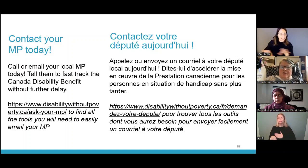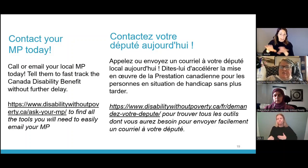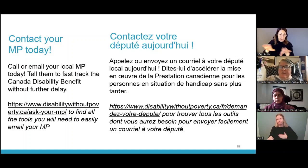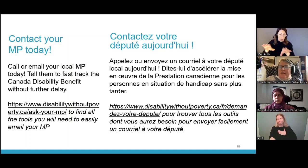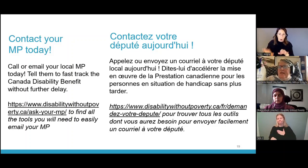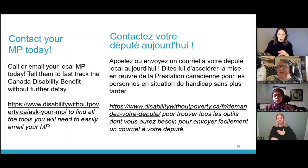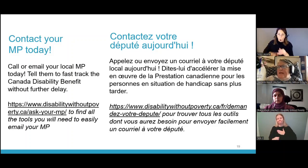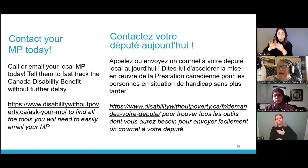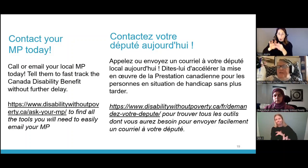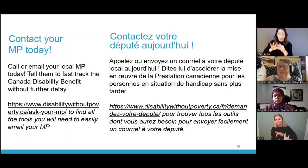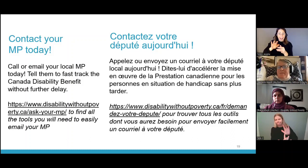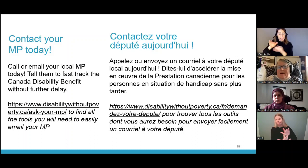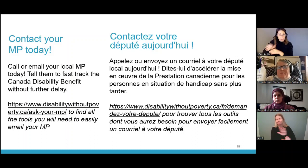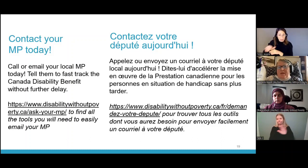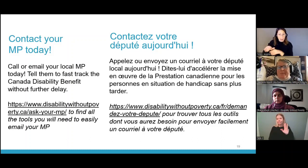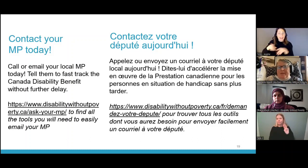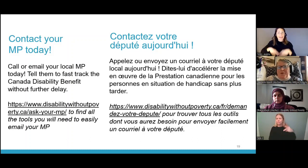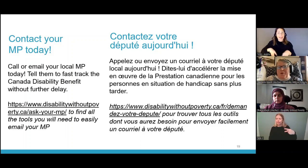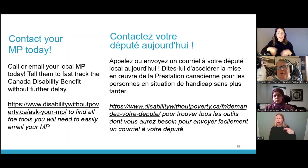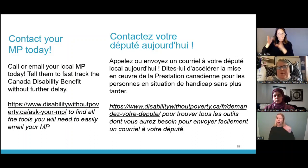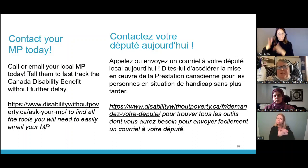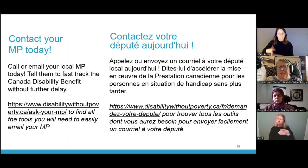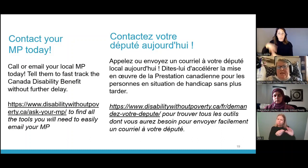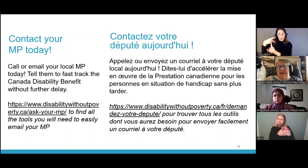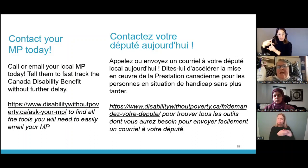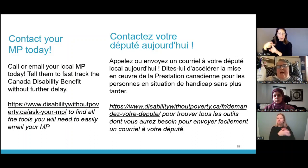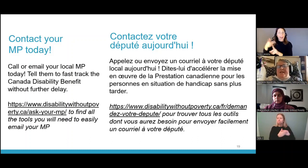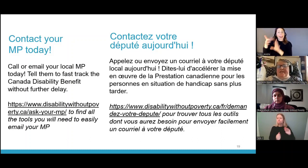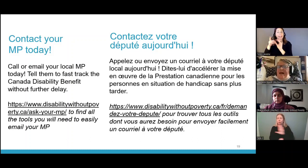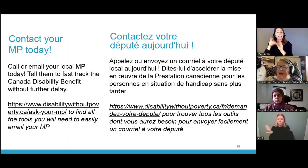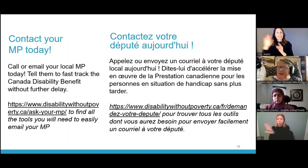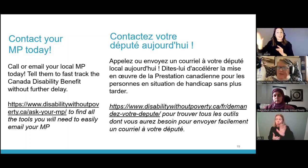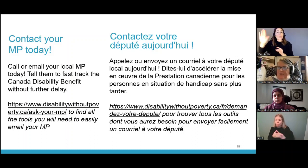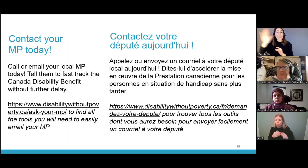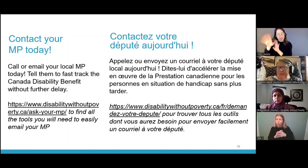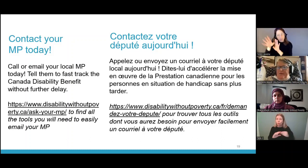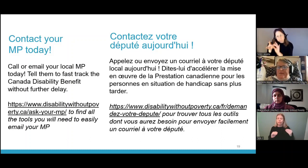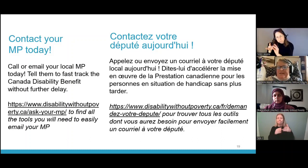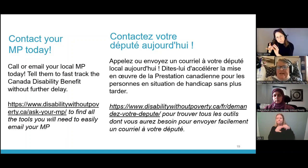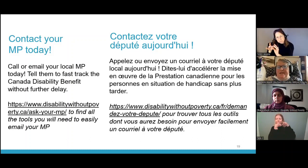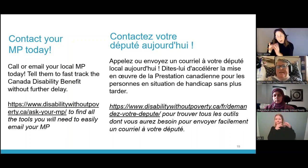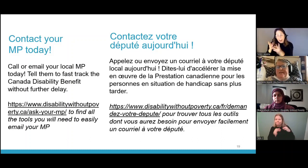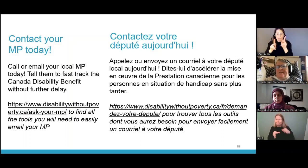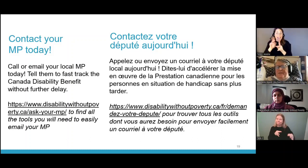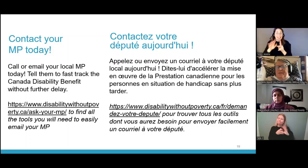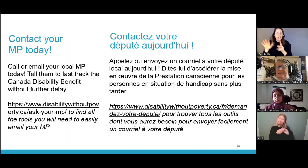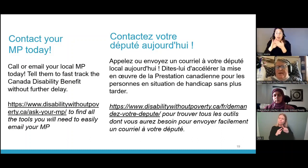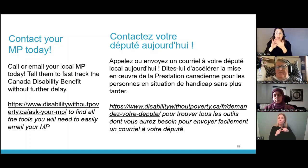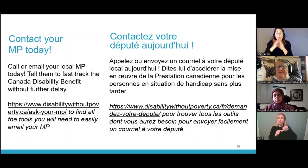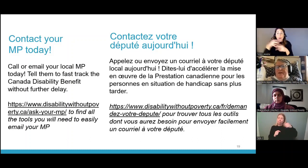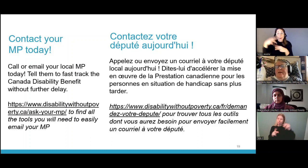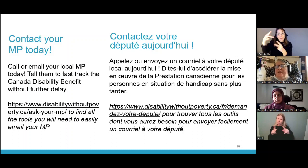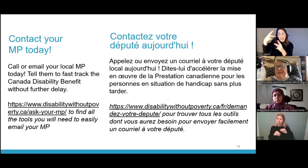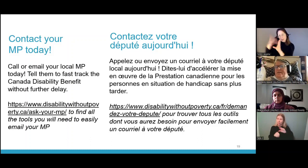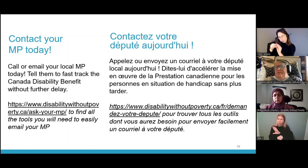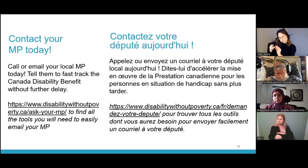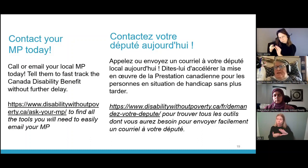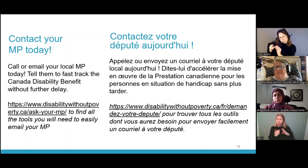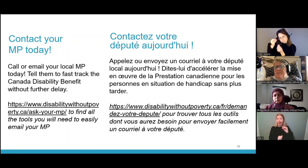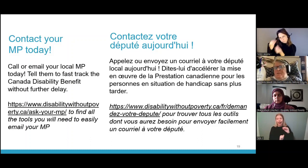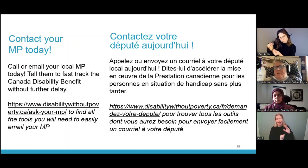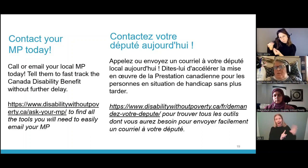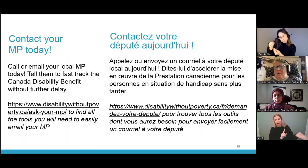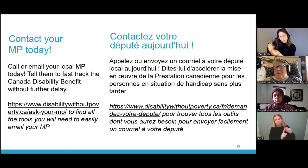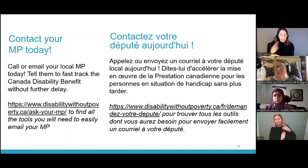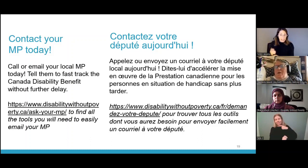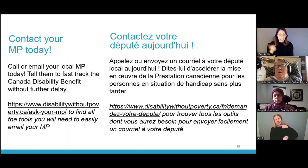your story. Tell them about the people in your community, and tell them that this Canada Disability Benefit needs to make